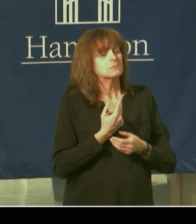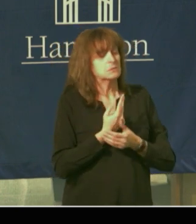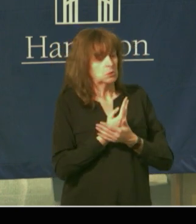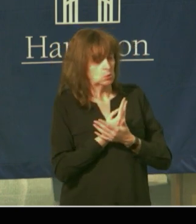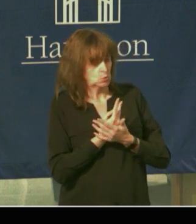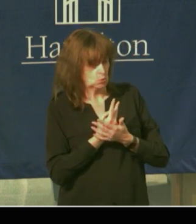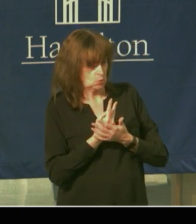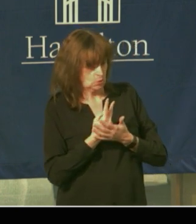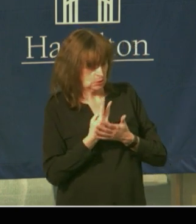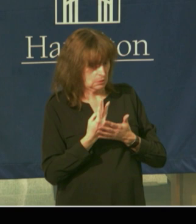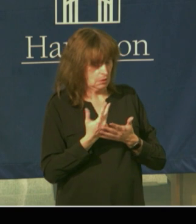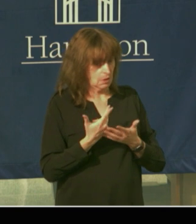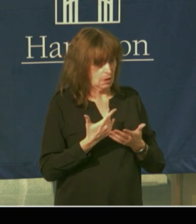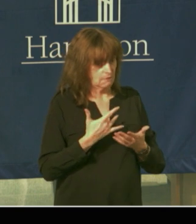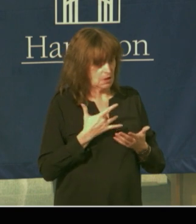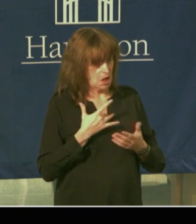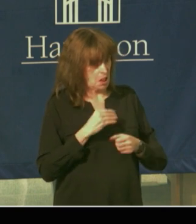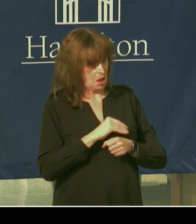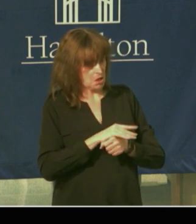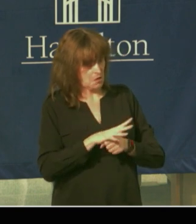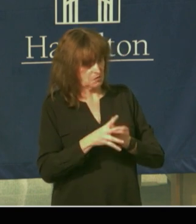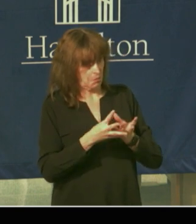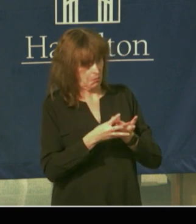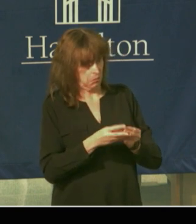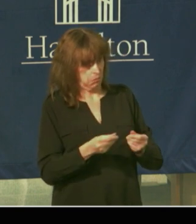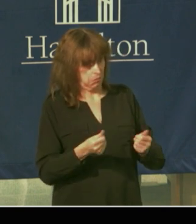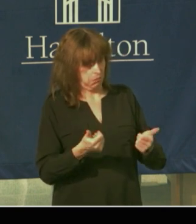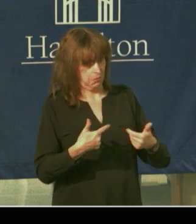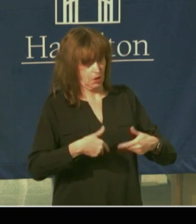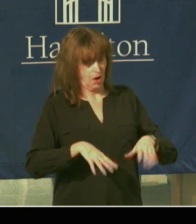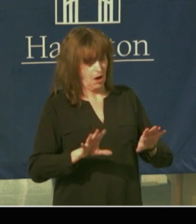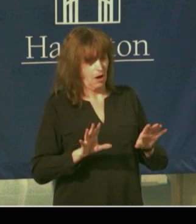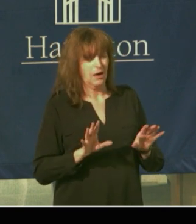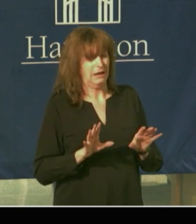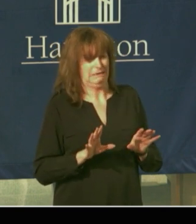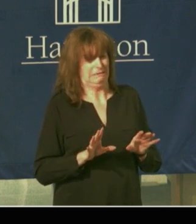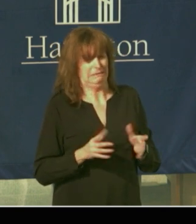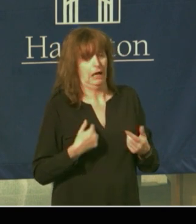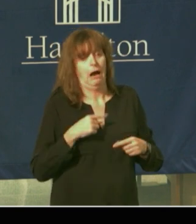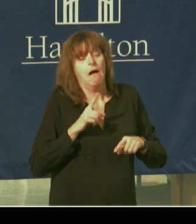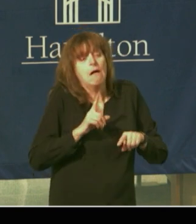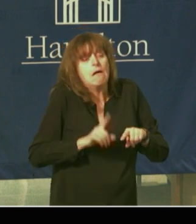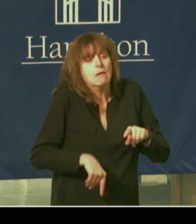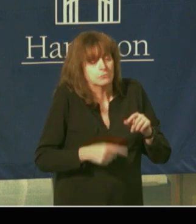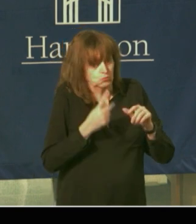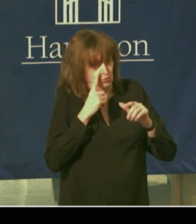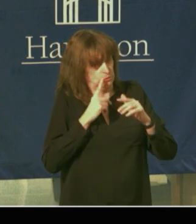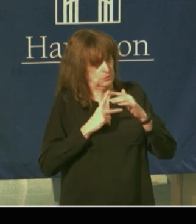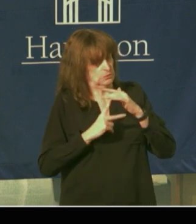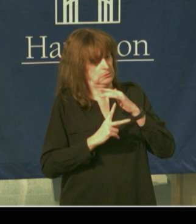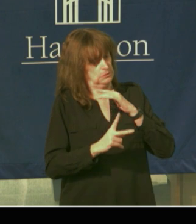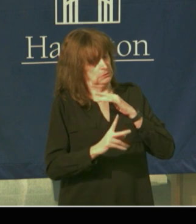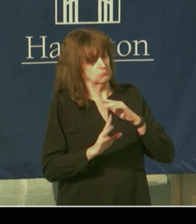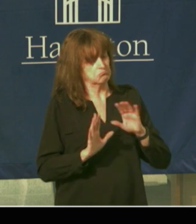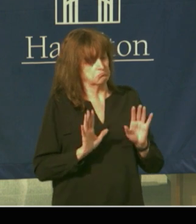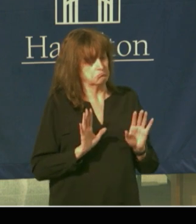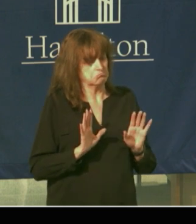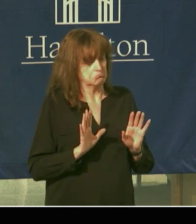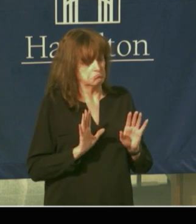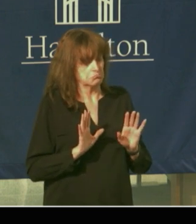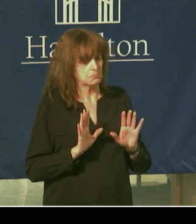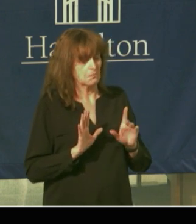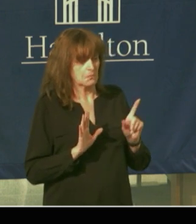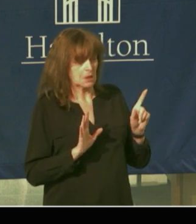situation. And I don't say that because I have any crystal ball, but I listen to even the health folks who say, yeah, we might be in